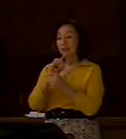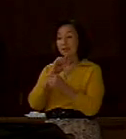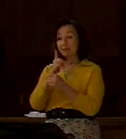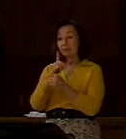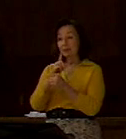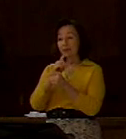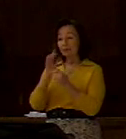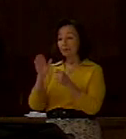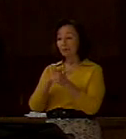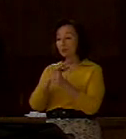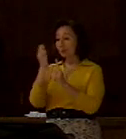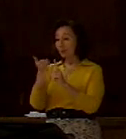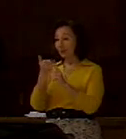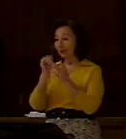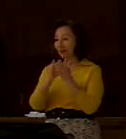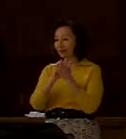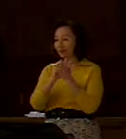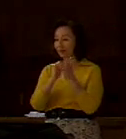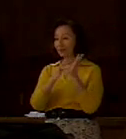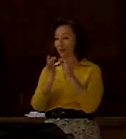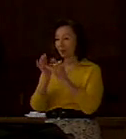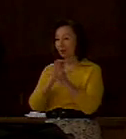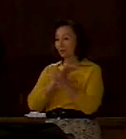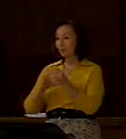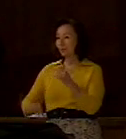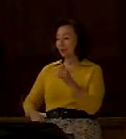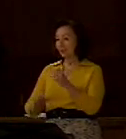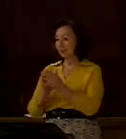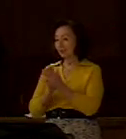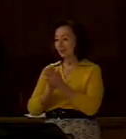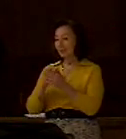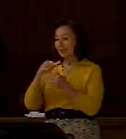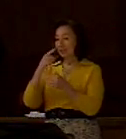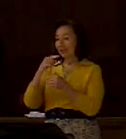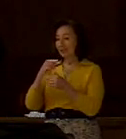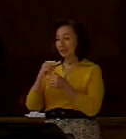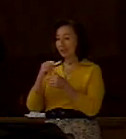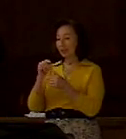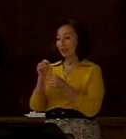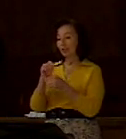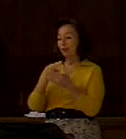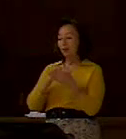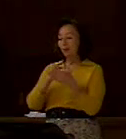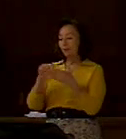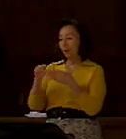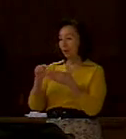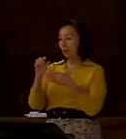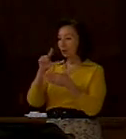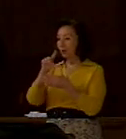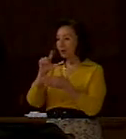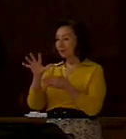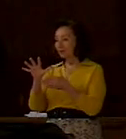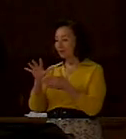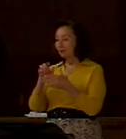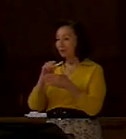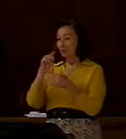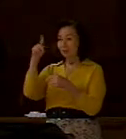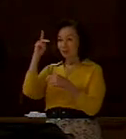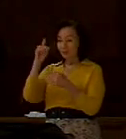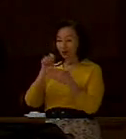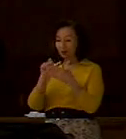that Jesus Christ, as he says in verse 25 of Romans 4, Paul writes that